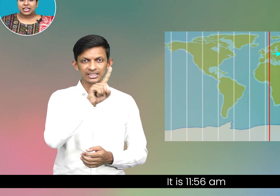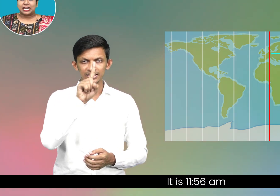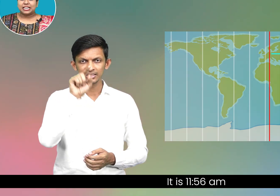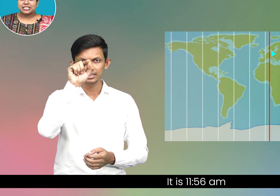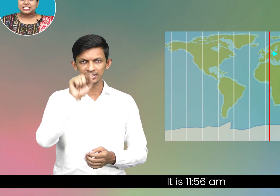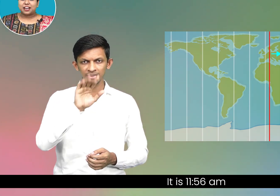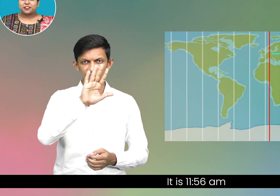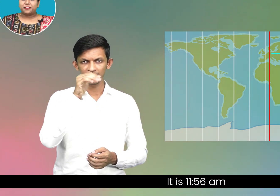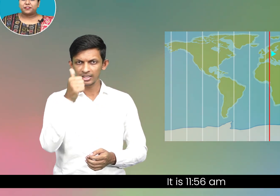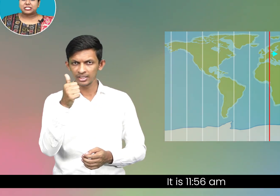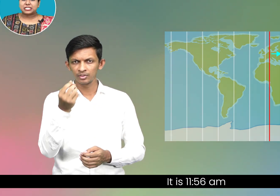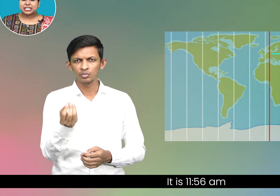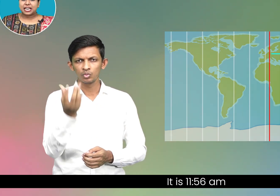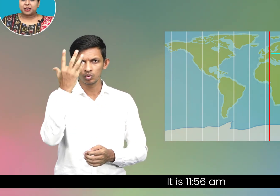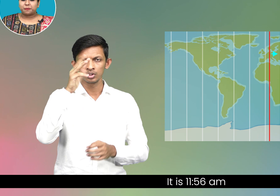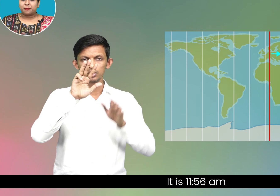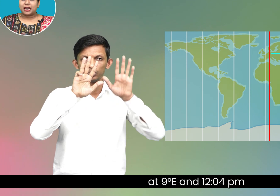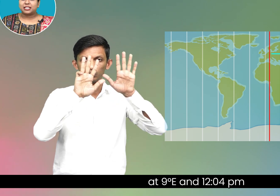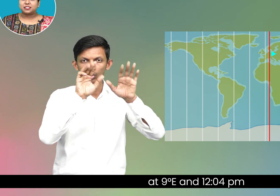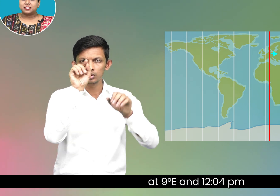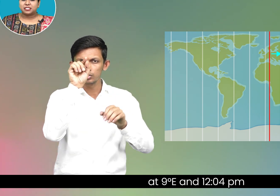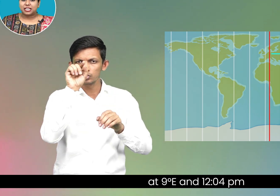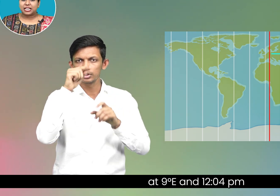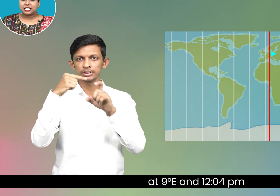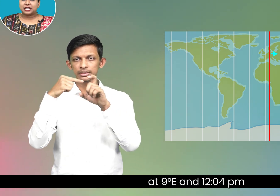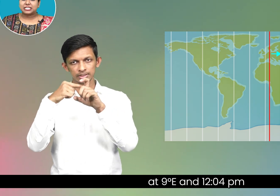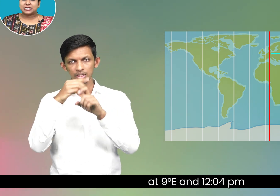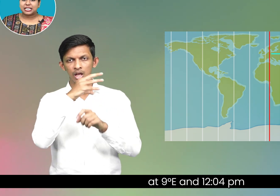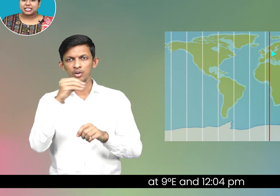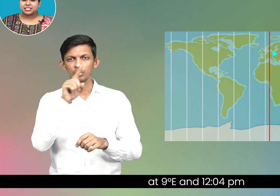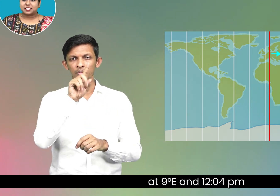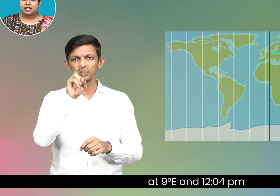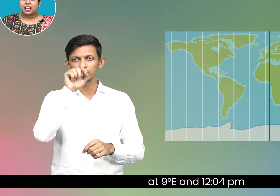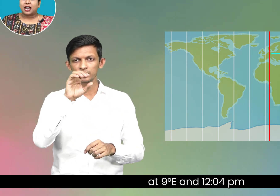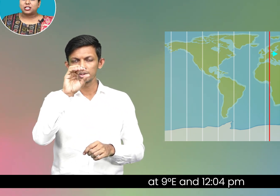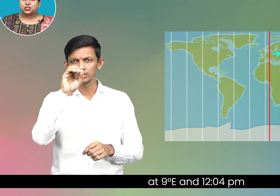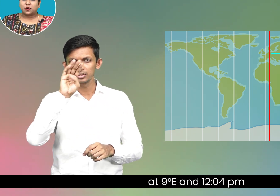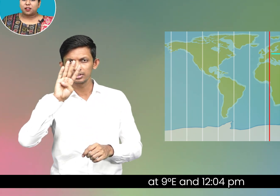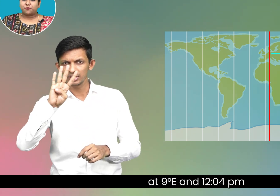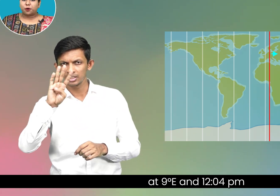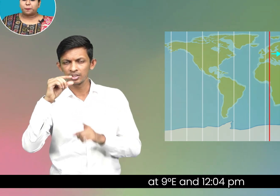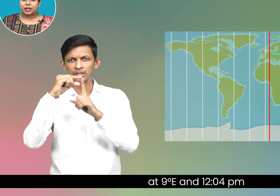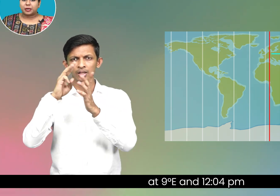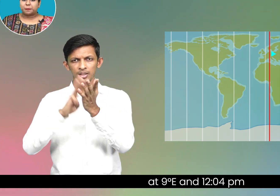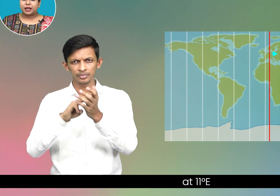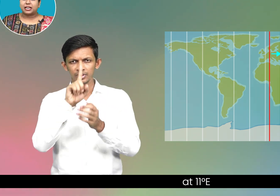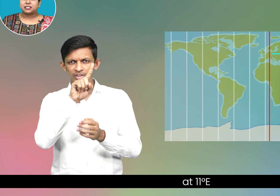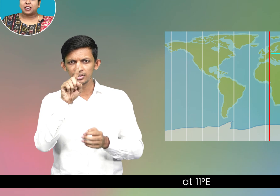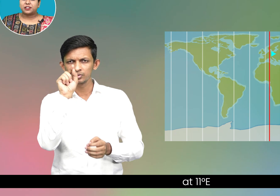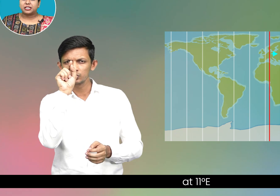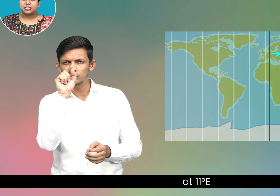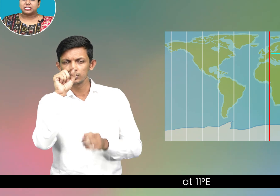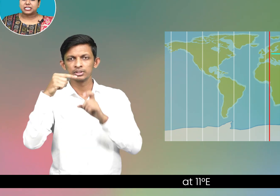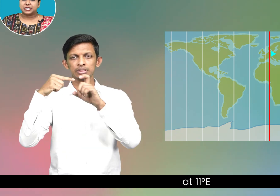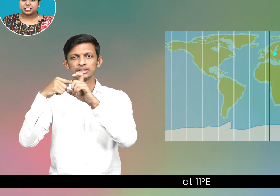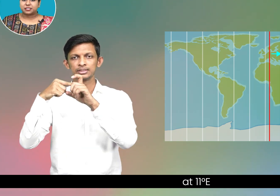It is 11 56 am at 9 degrees east and 12 4 pm at